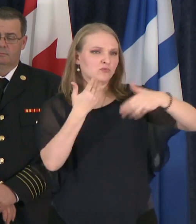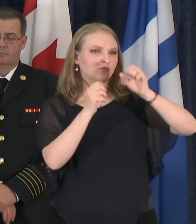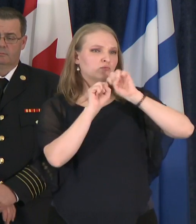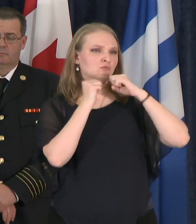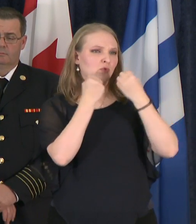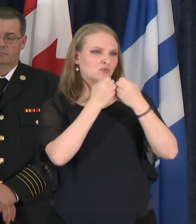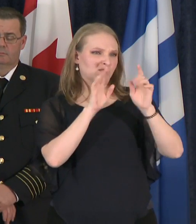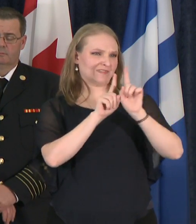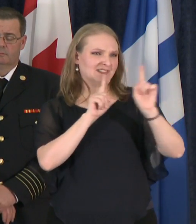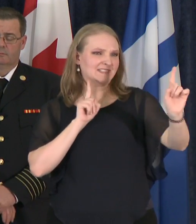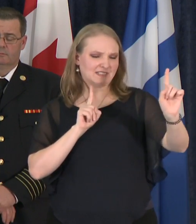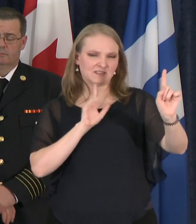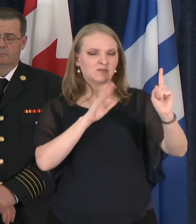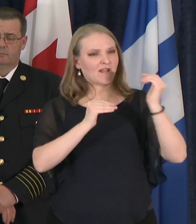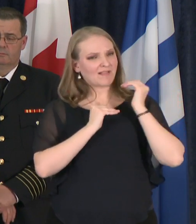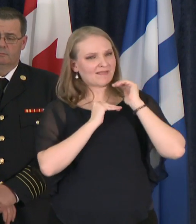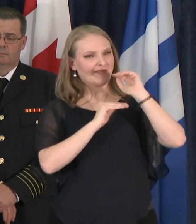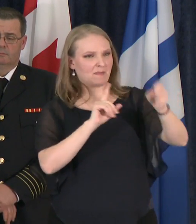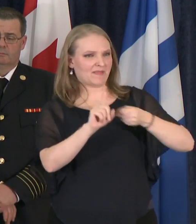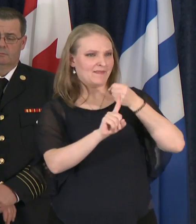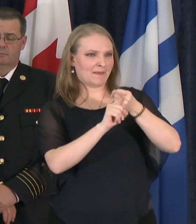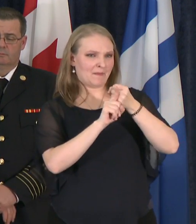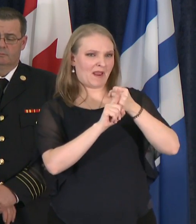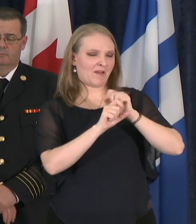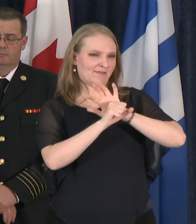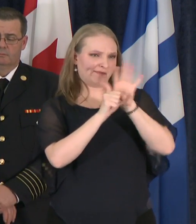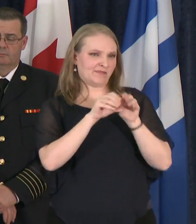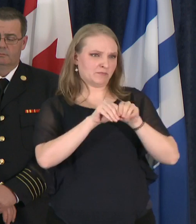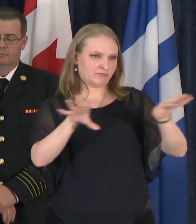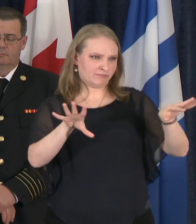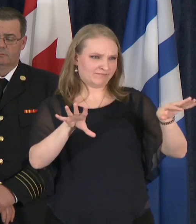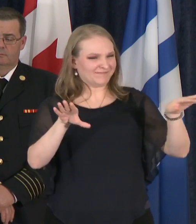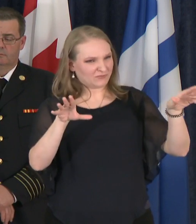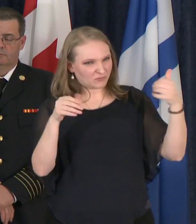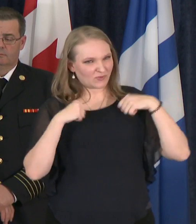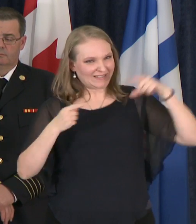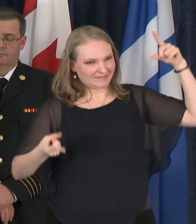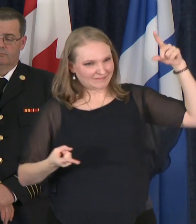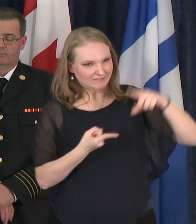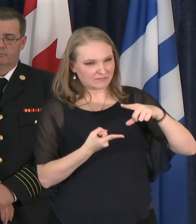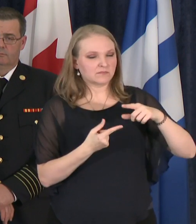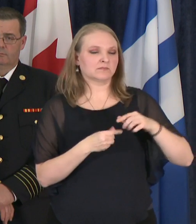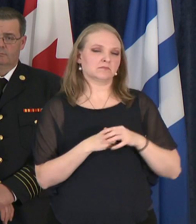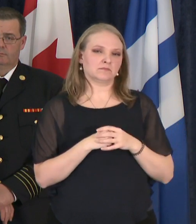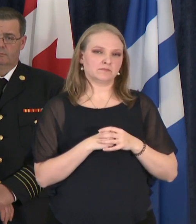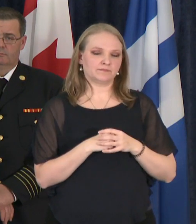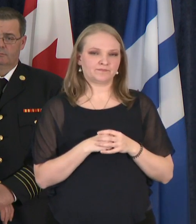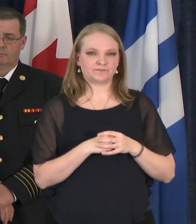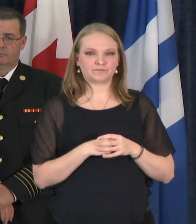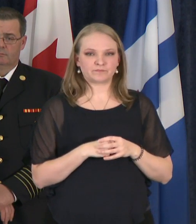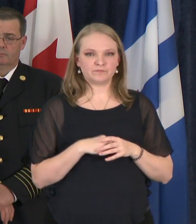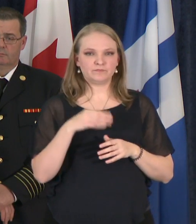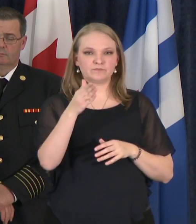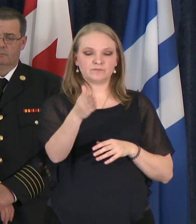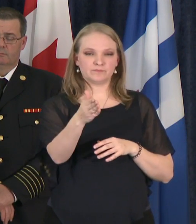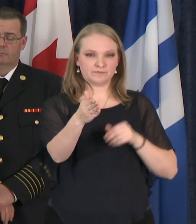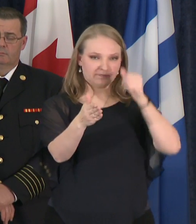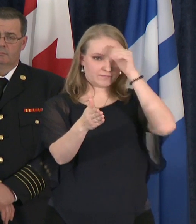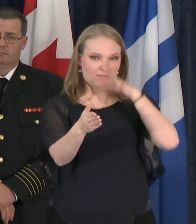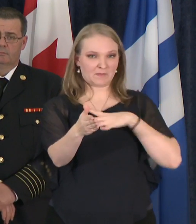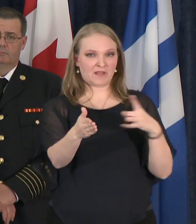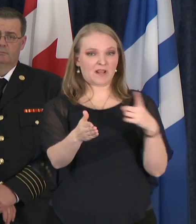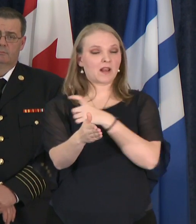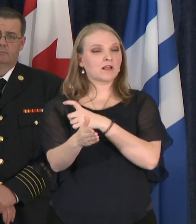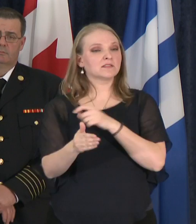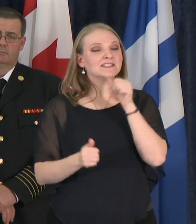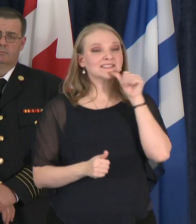place in order to limit the impact of COVID-19 on our city and its health. Yesterday, Ottawa's medical officer of health said